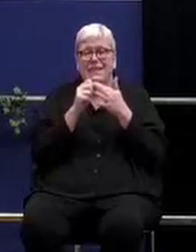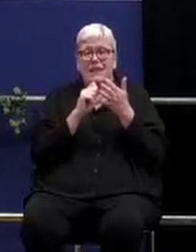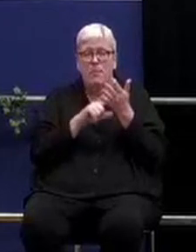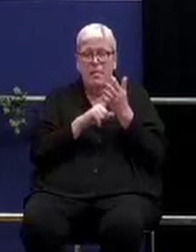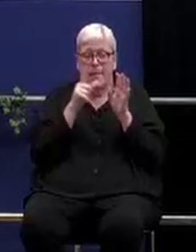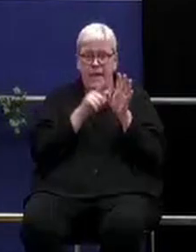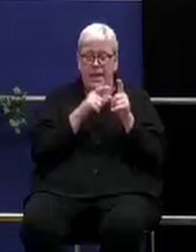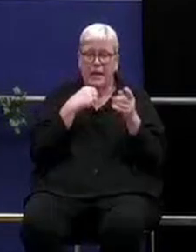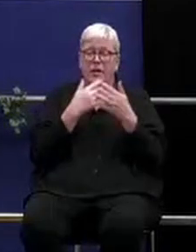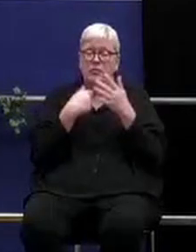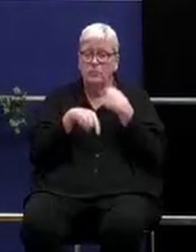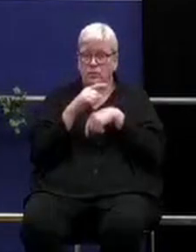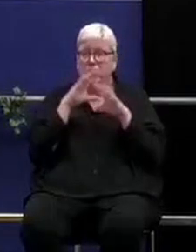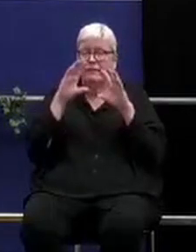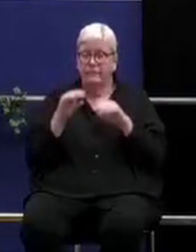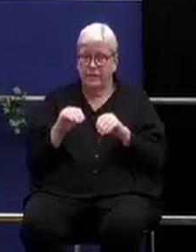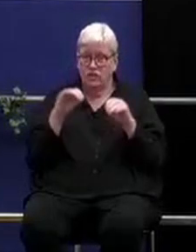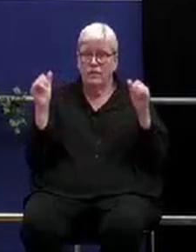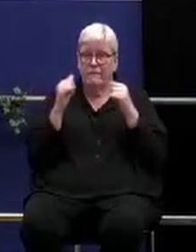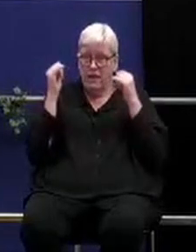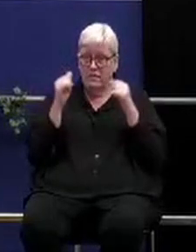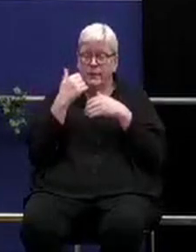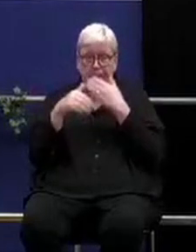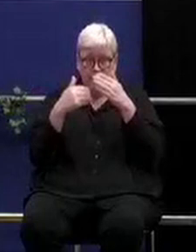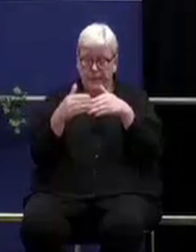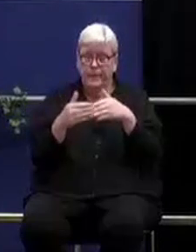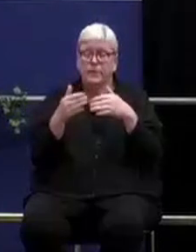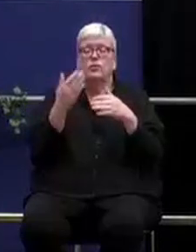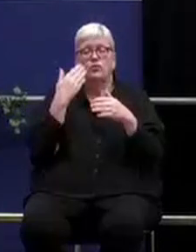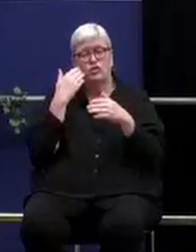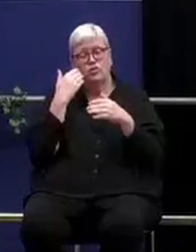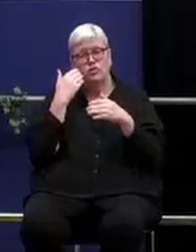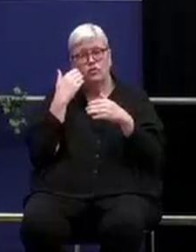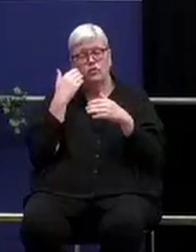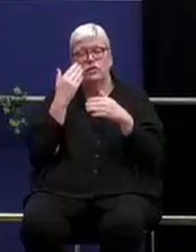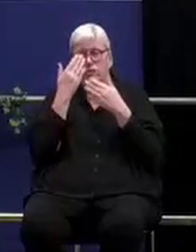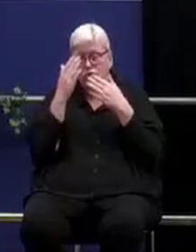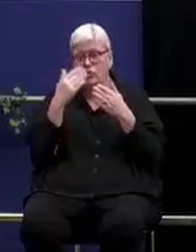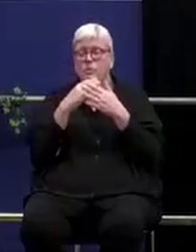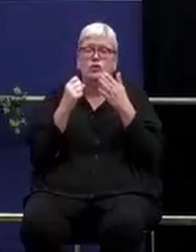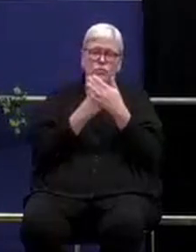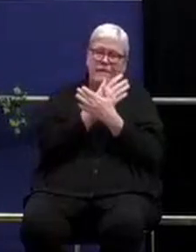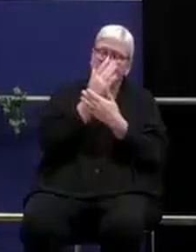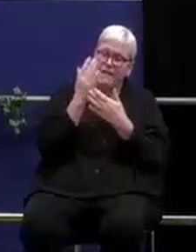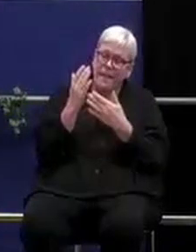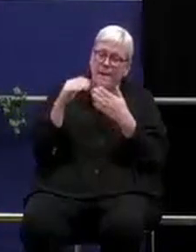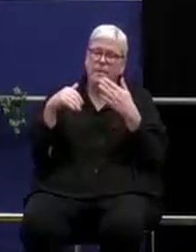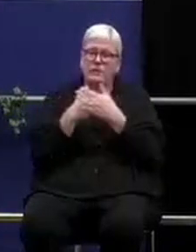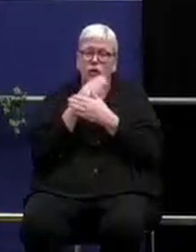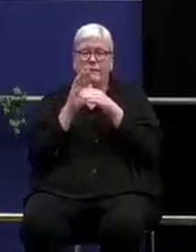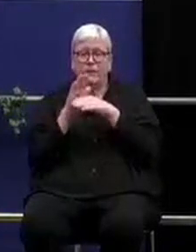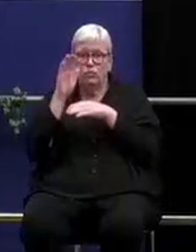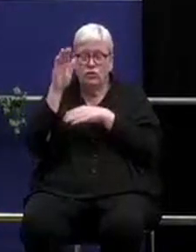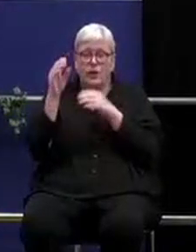Network and has recently completed its festival run. Most recently, Rachelle was selected to develop her first feature-length screenplay with